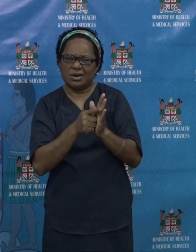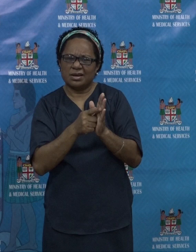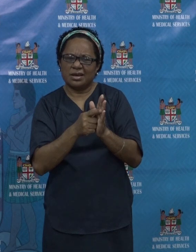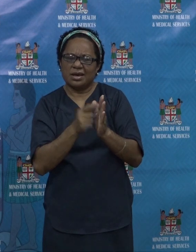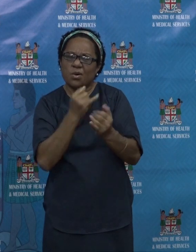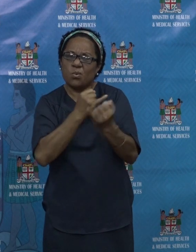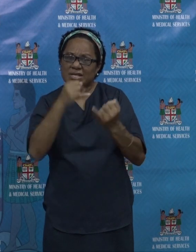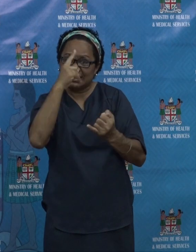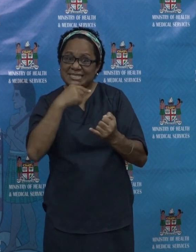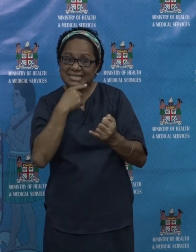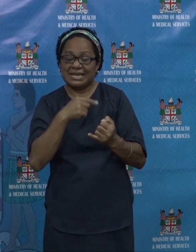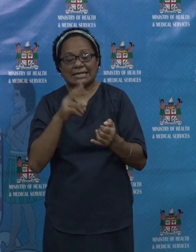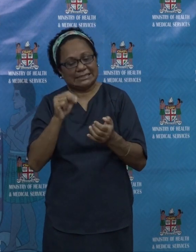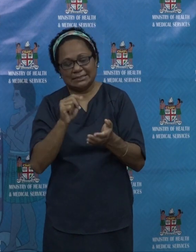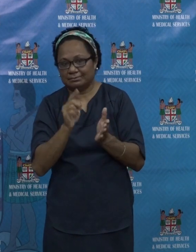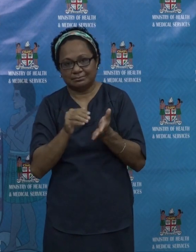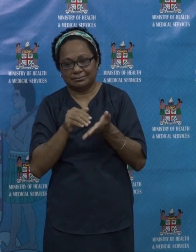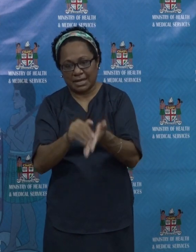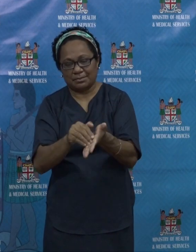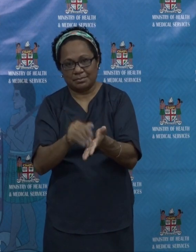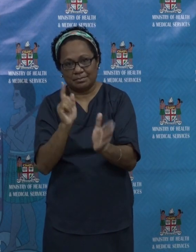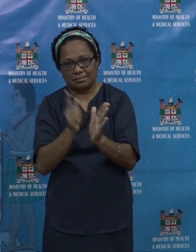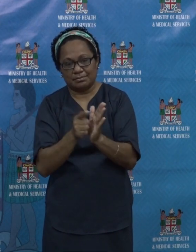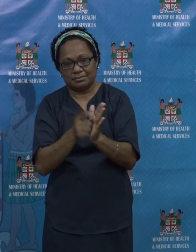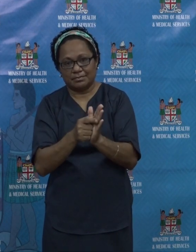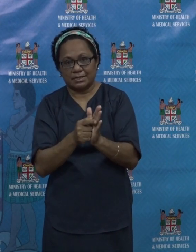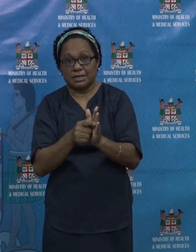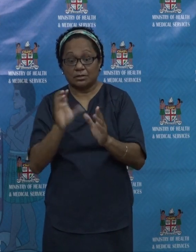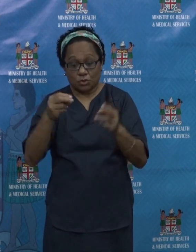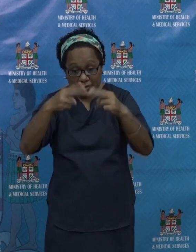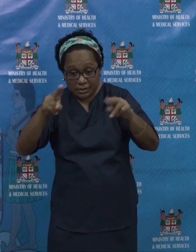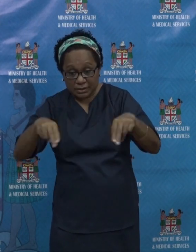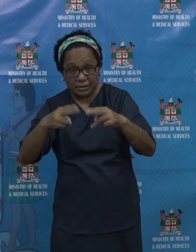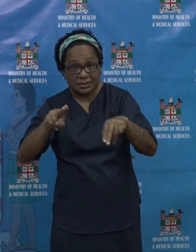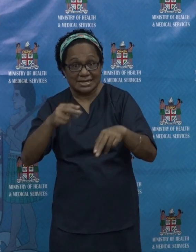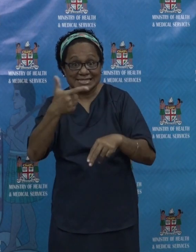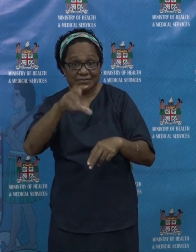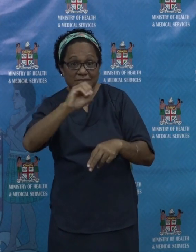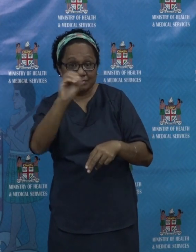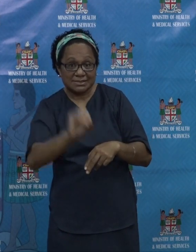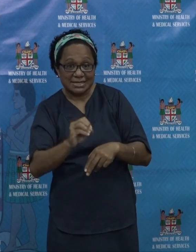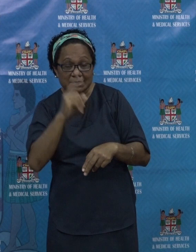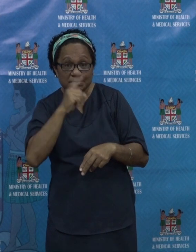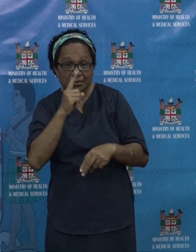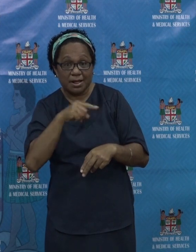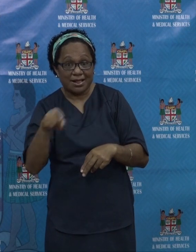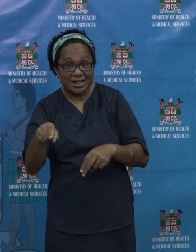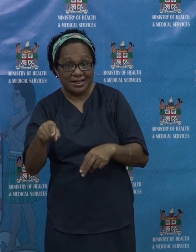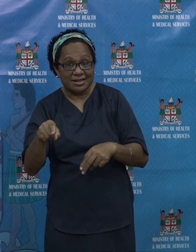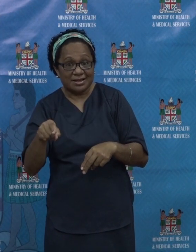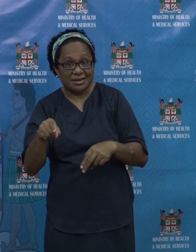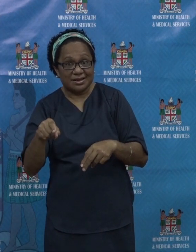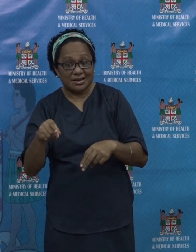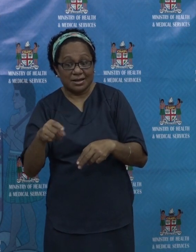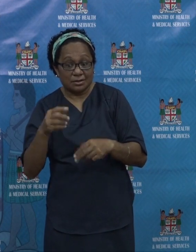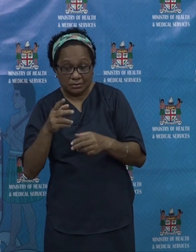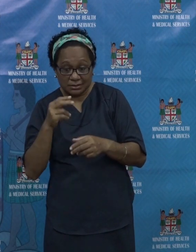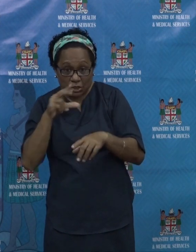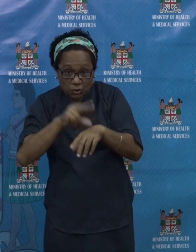At the Fijian Hospital, we have seen 70% of patients with significant COVID disease go home after receiving